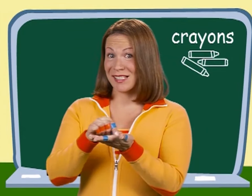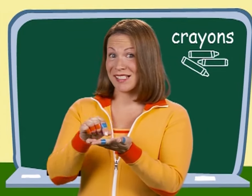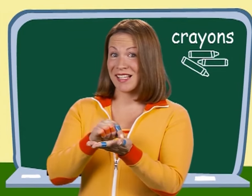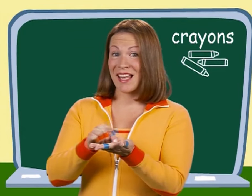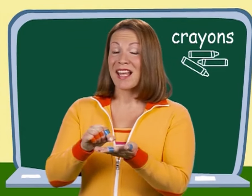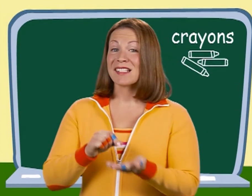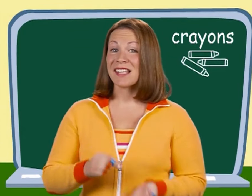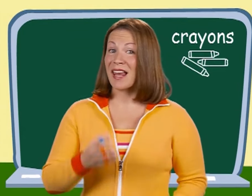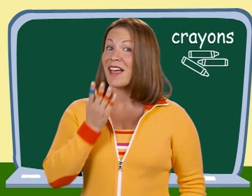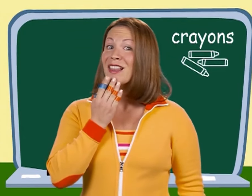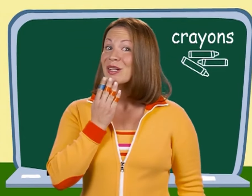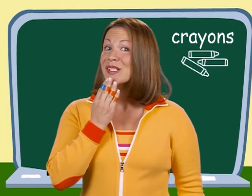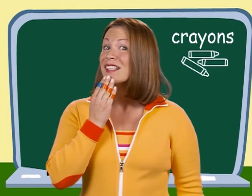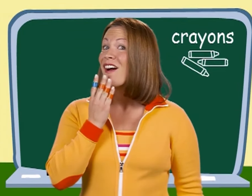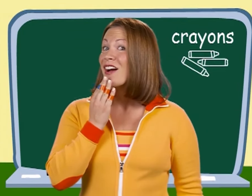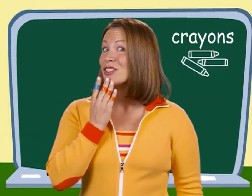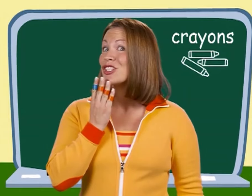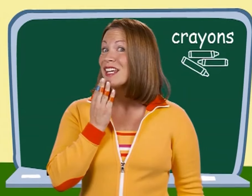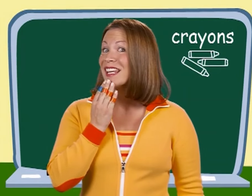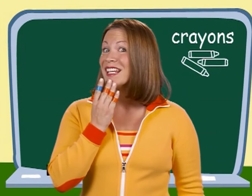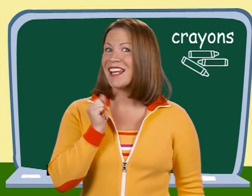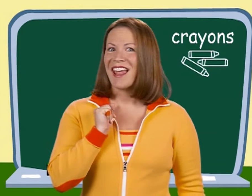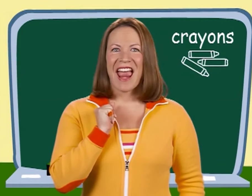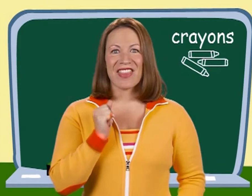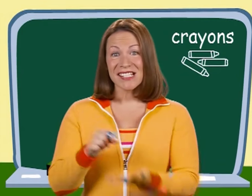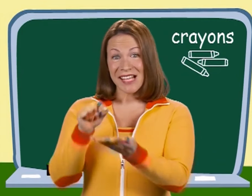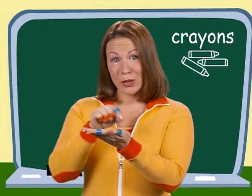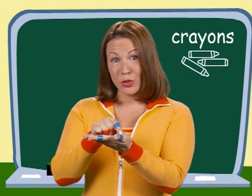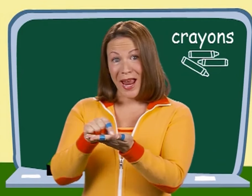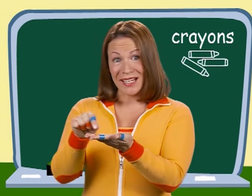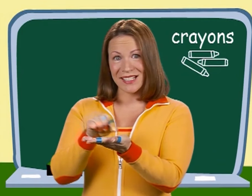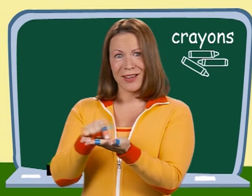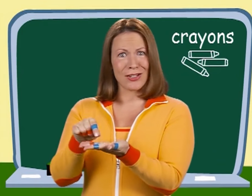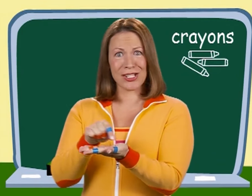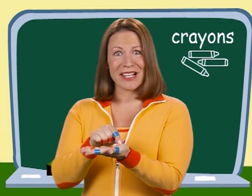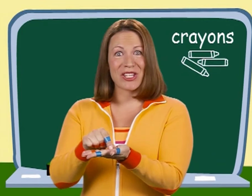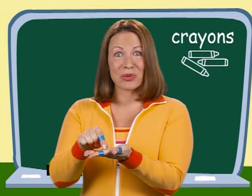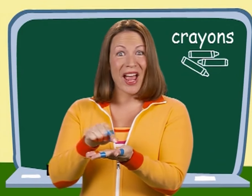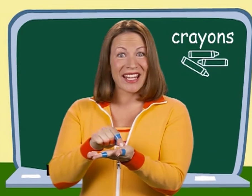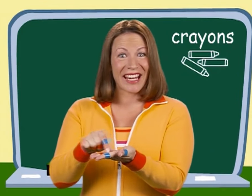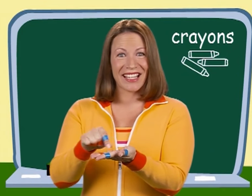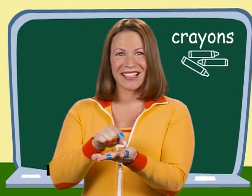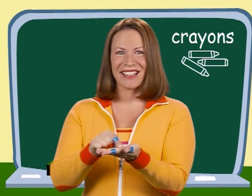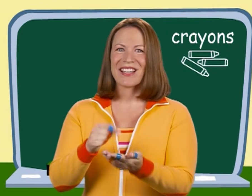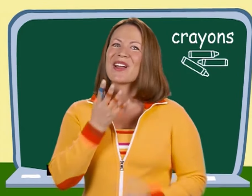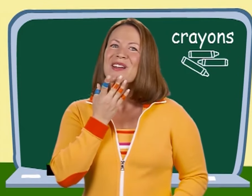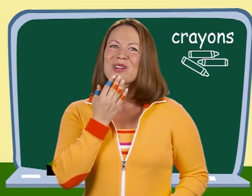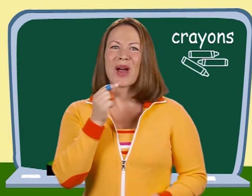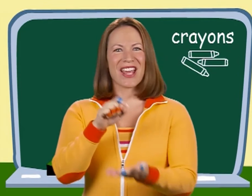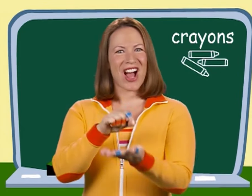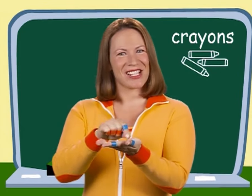Crayons. Sign colors on your chin, and then sign write, just like you're writing.